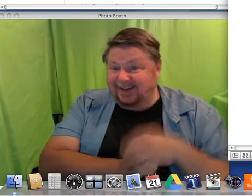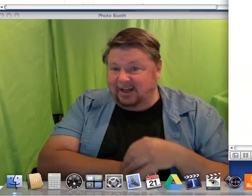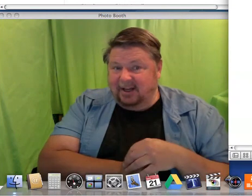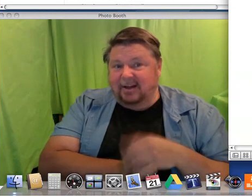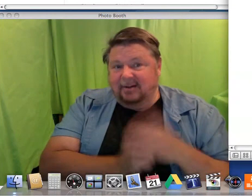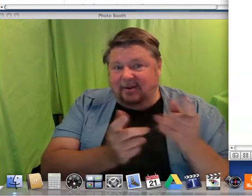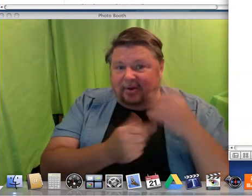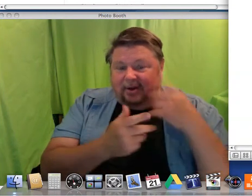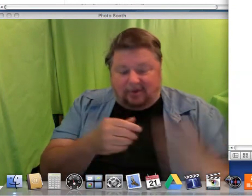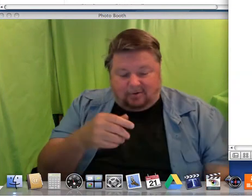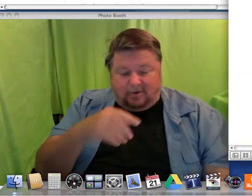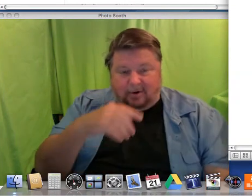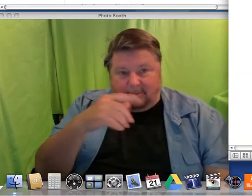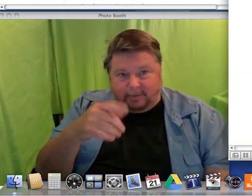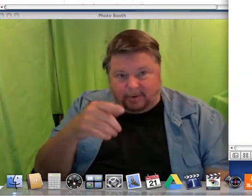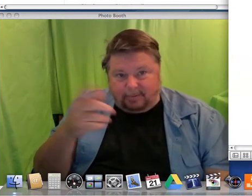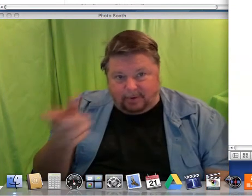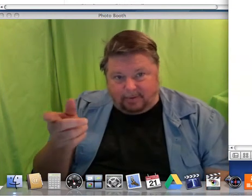See? So you need to